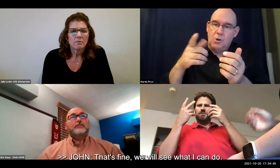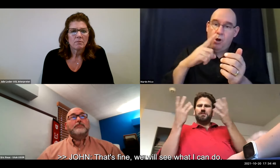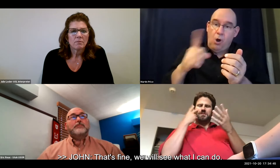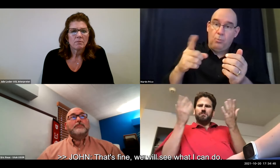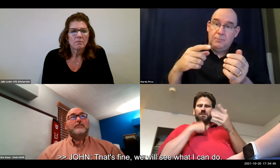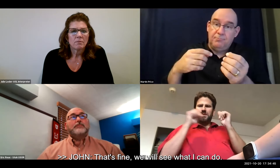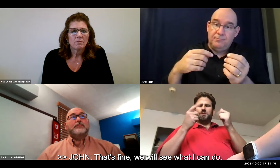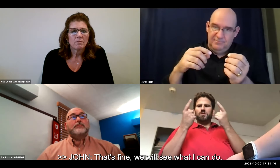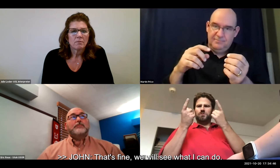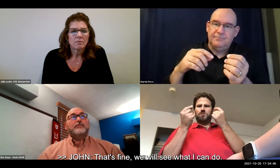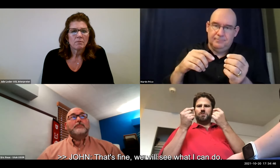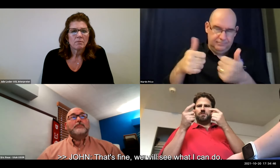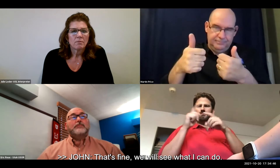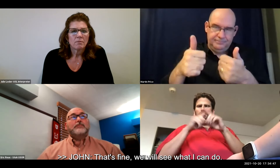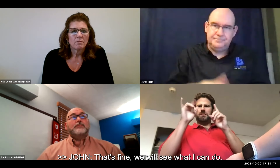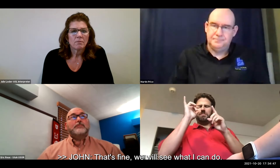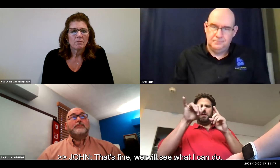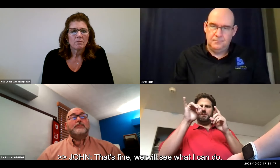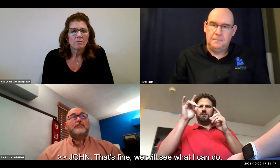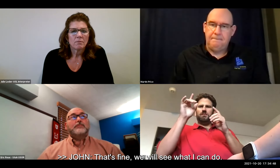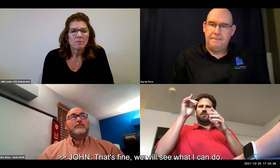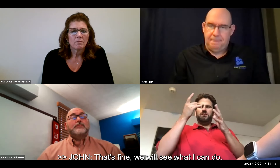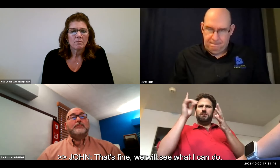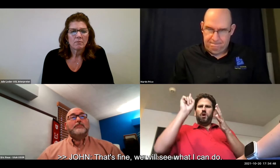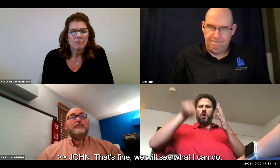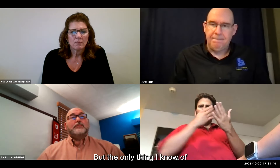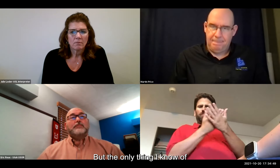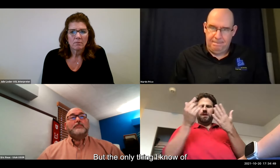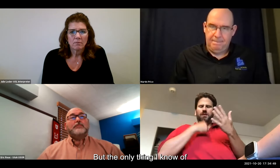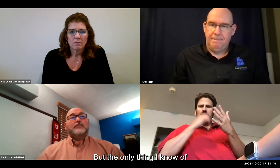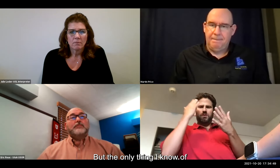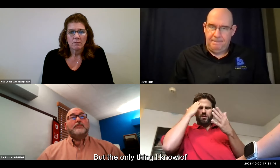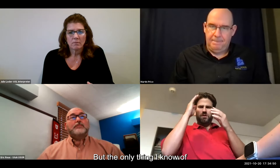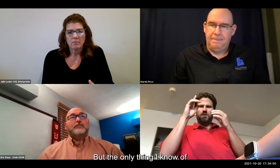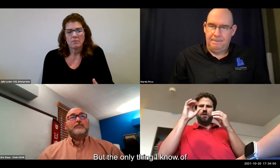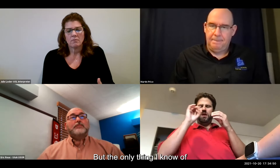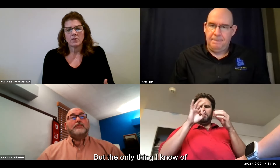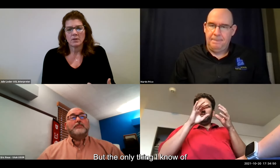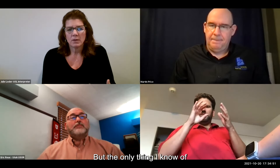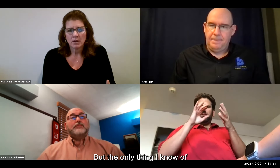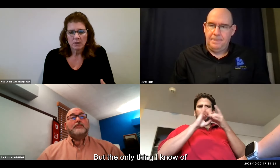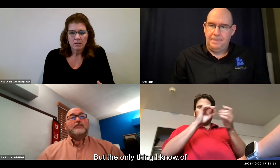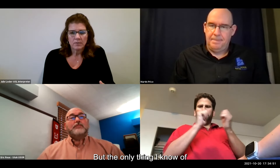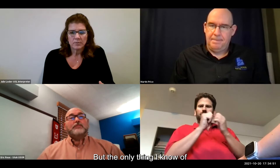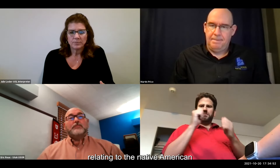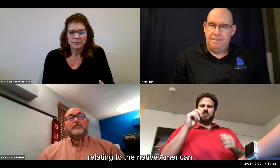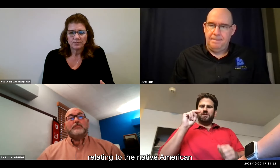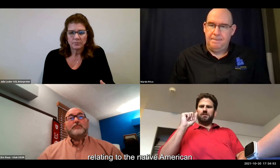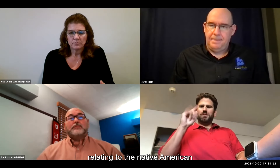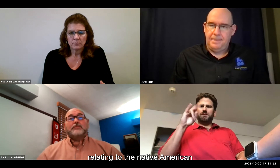That's fine. We'll see what I can do, but that, the only thing I know